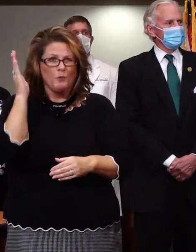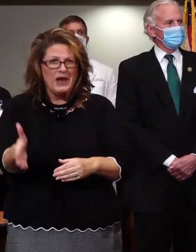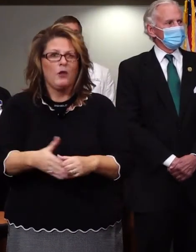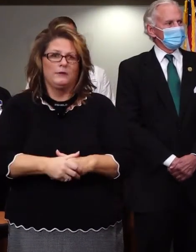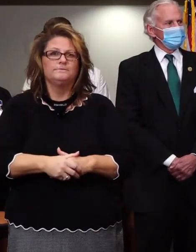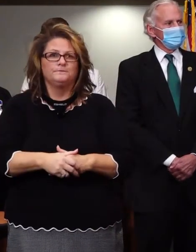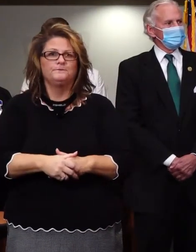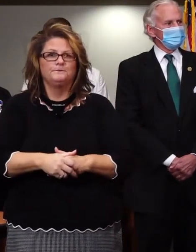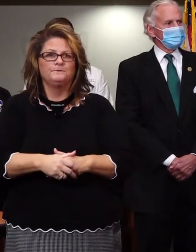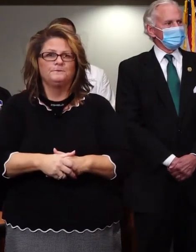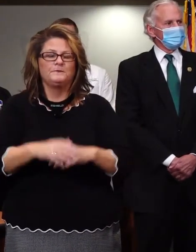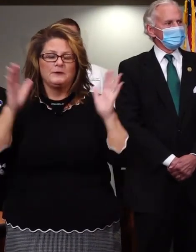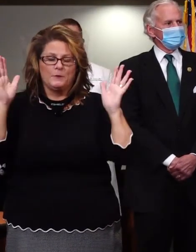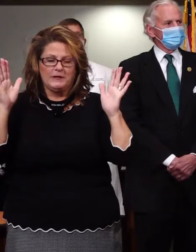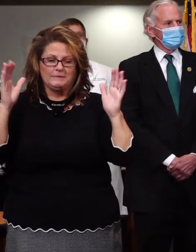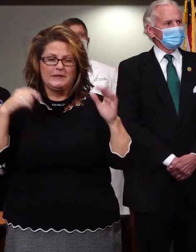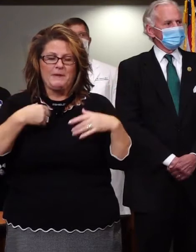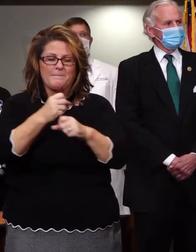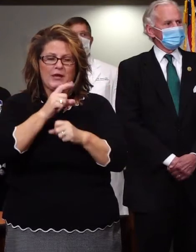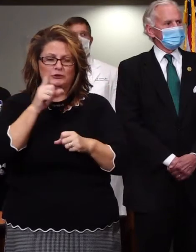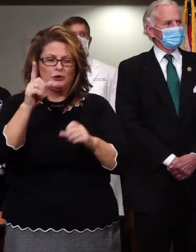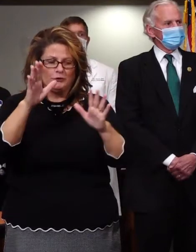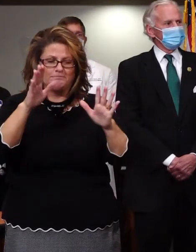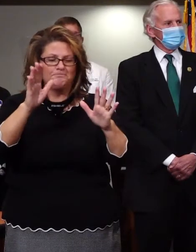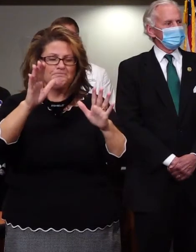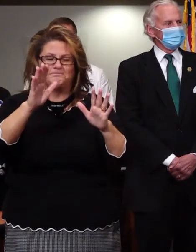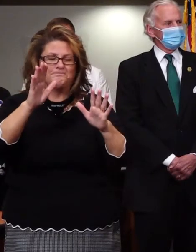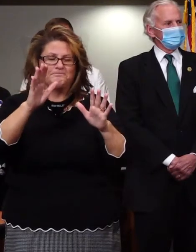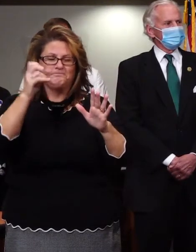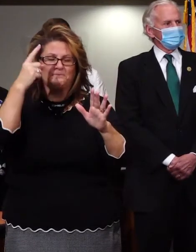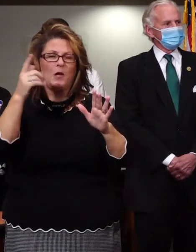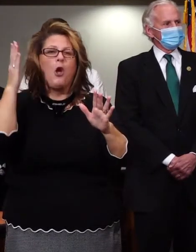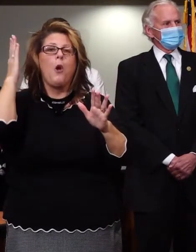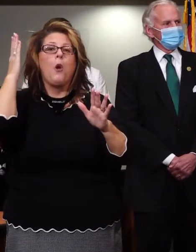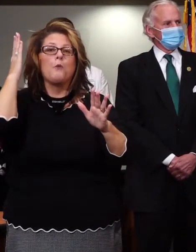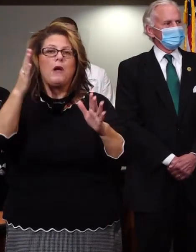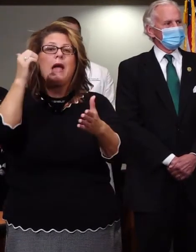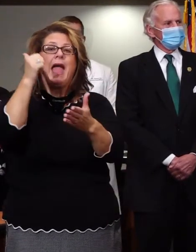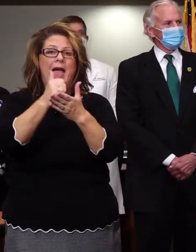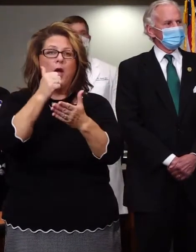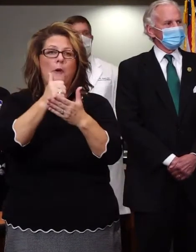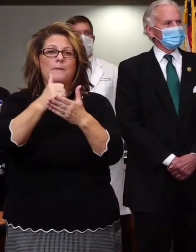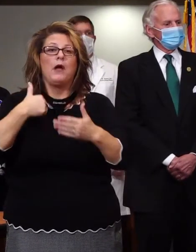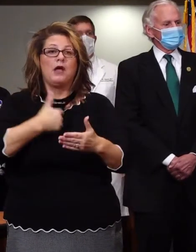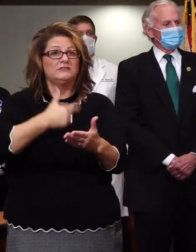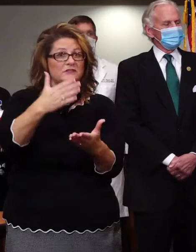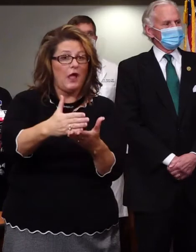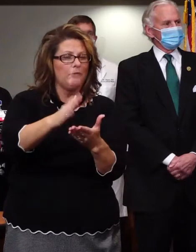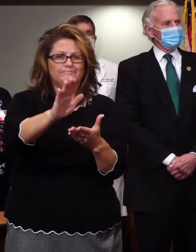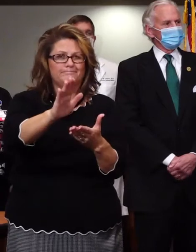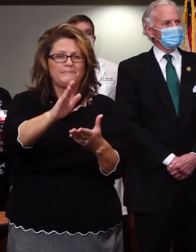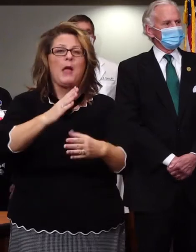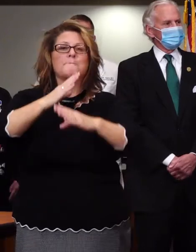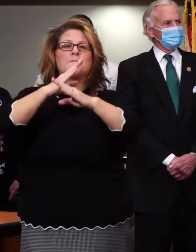I should stop and I should correct myself on the spot. These vaccines will help us not become as sick from COVID-19 as we could,